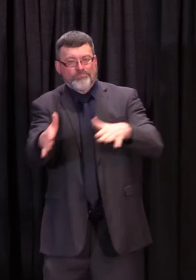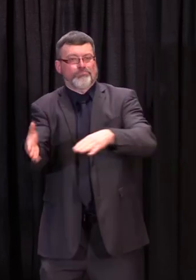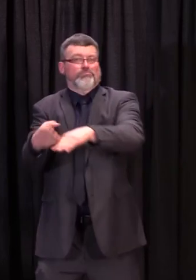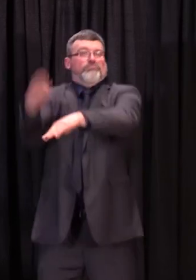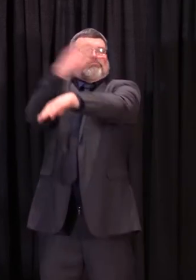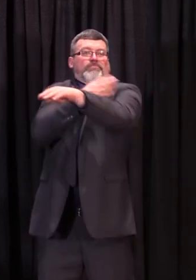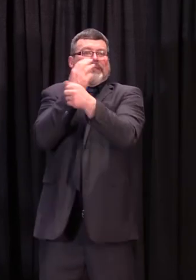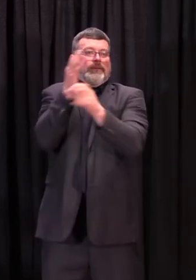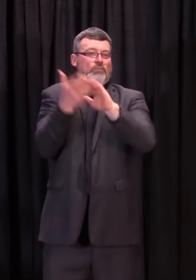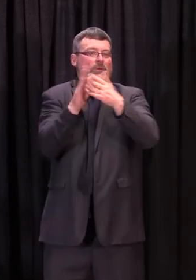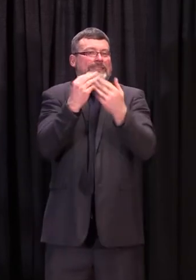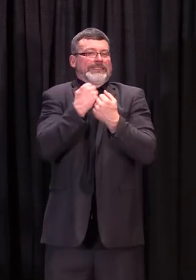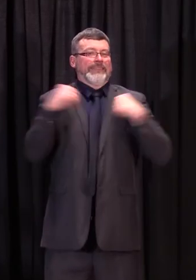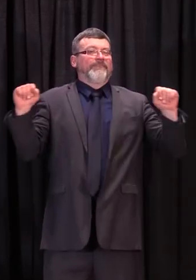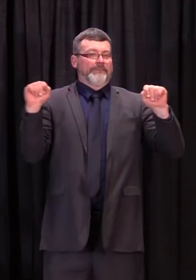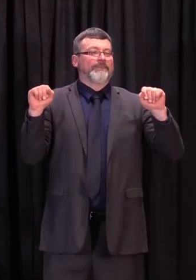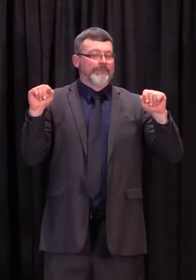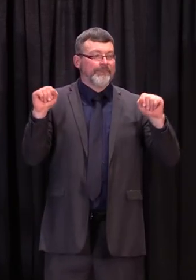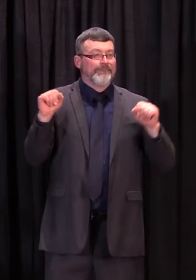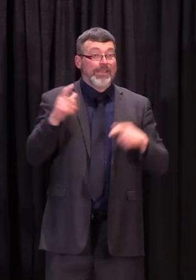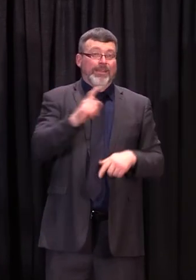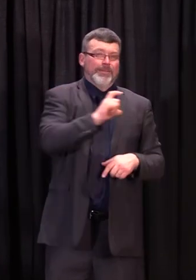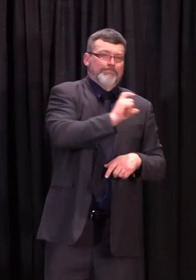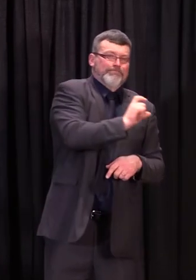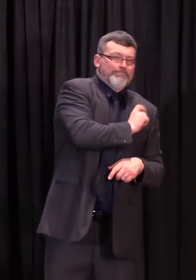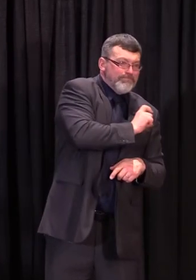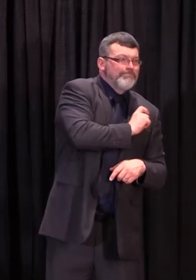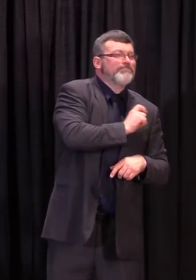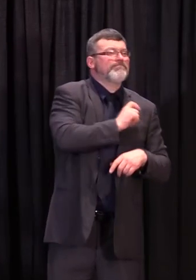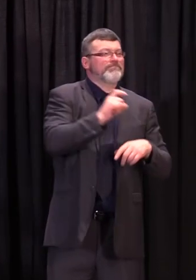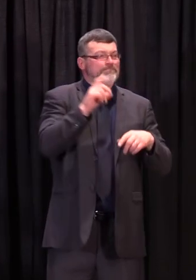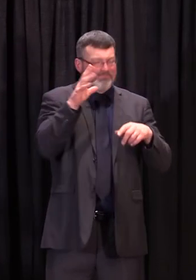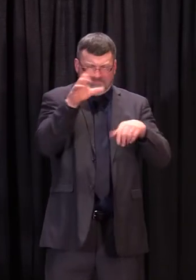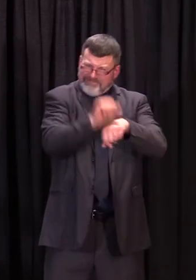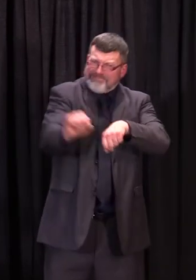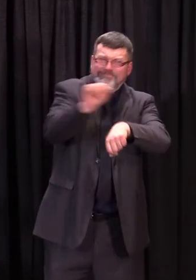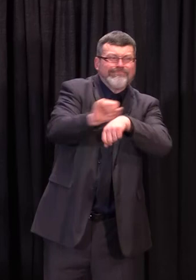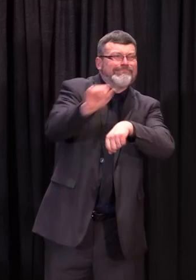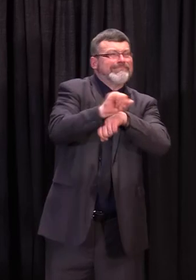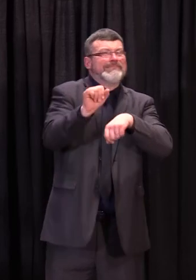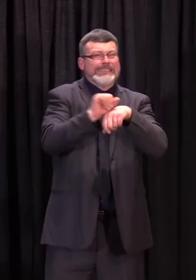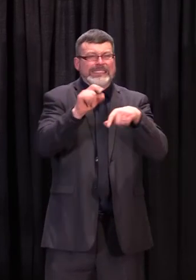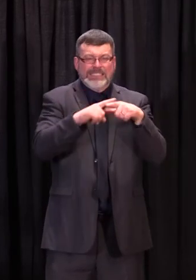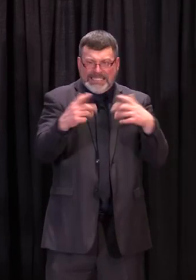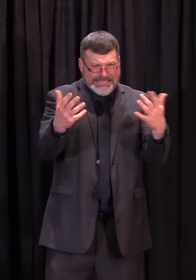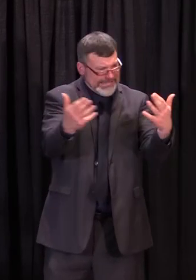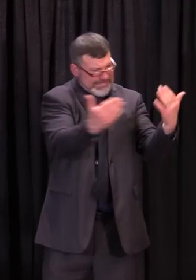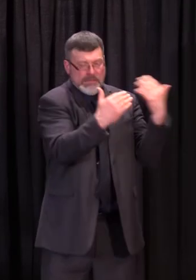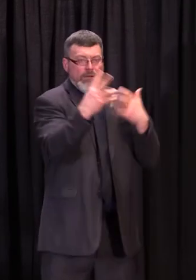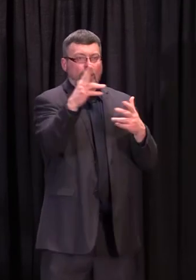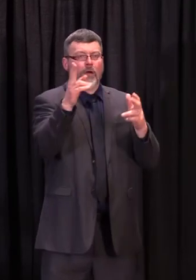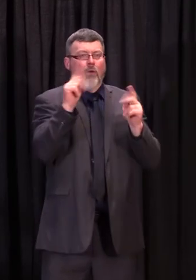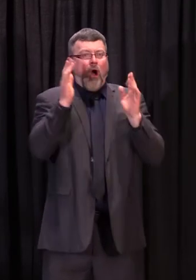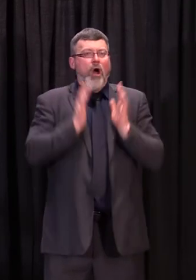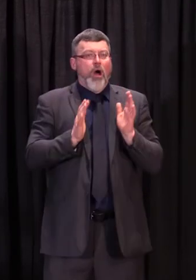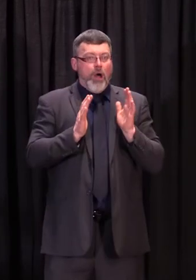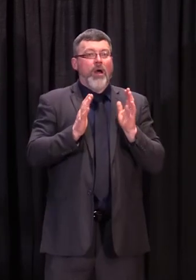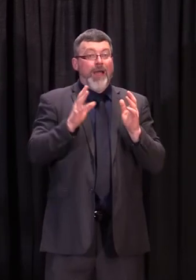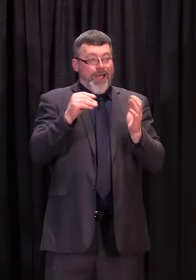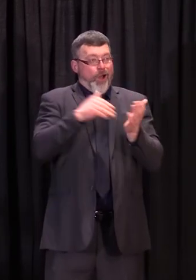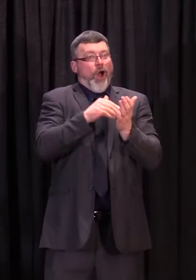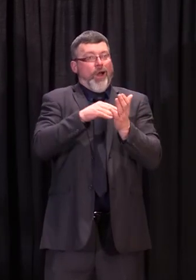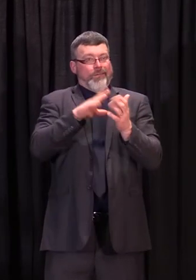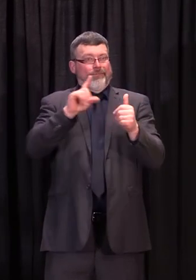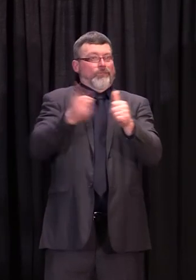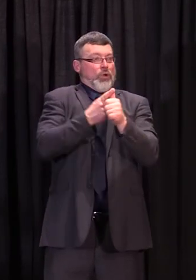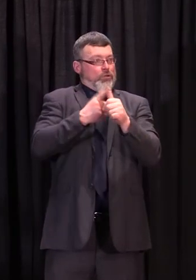Law enforcement officers work hard to serve Vermonters and often are first to respond when someone is having a